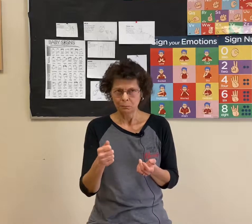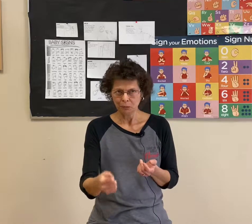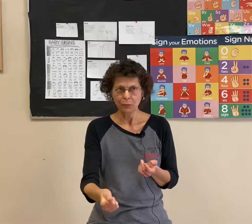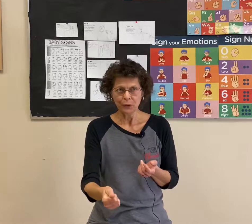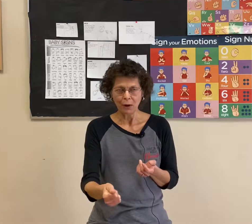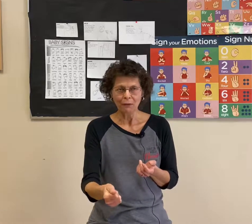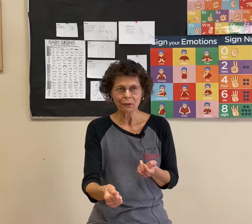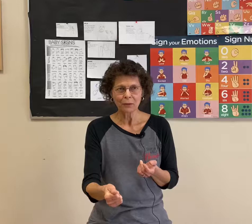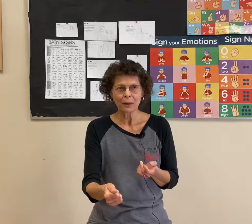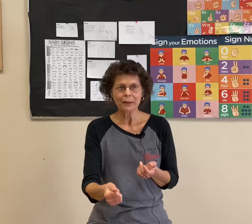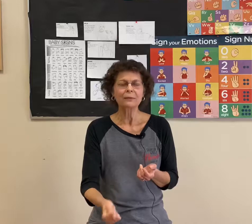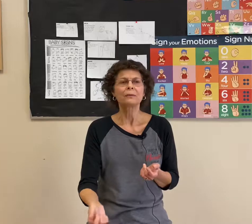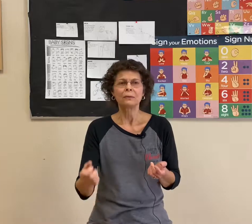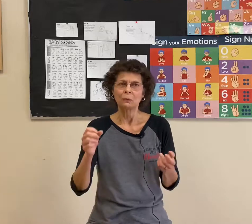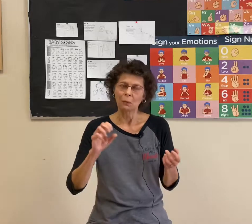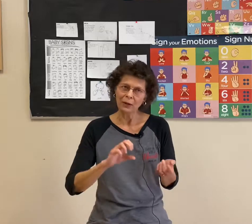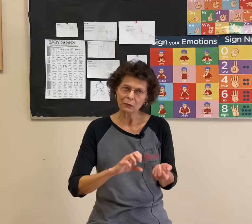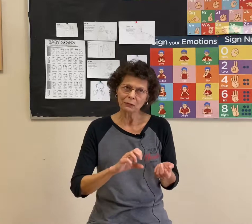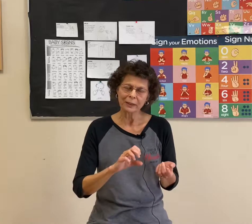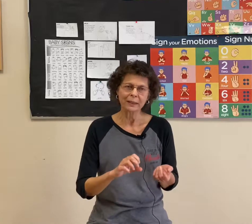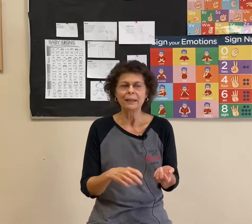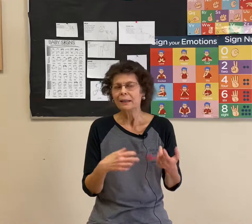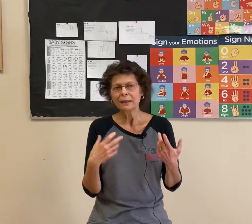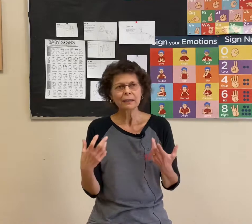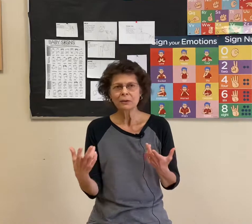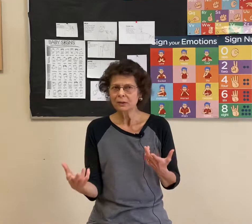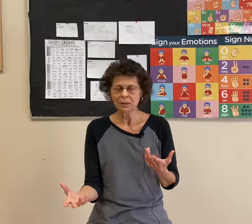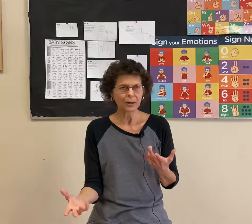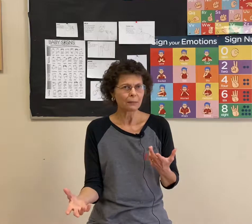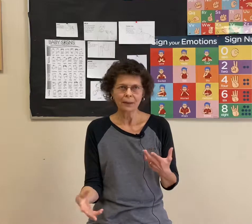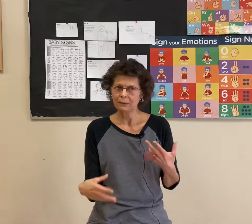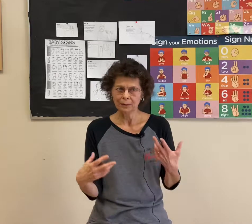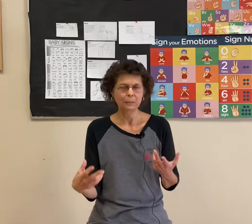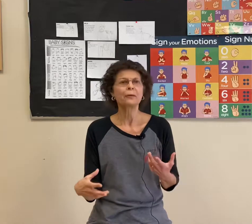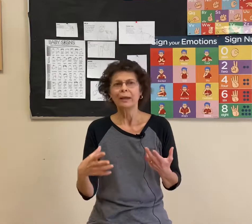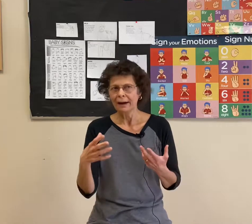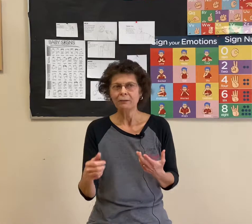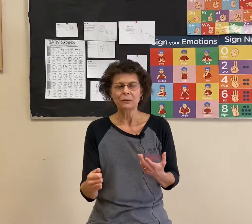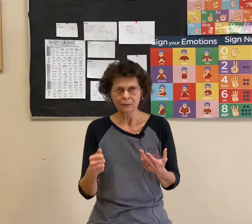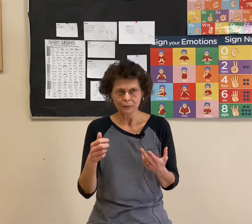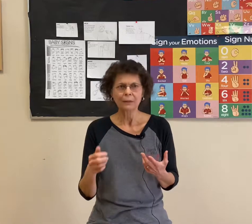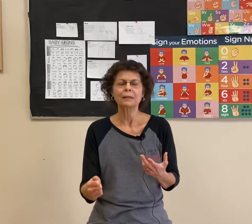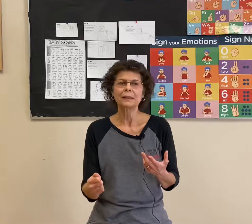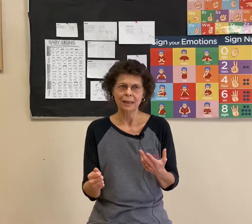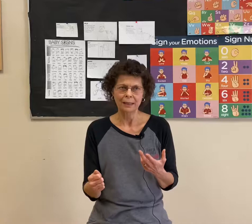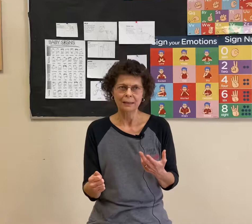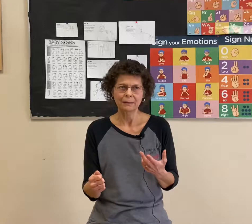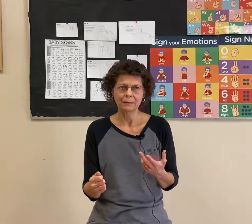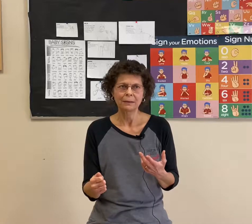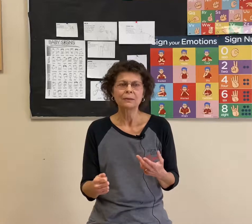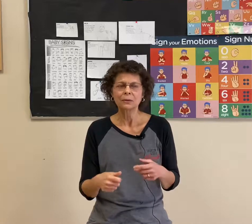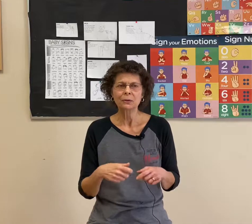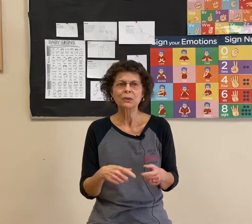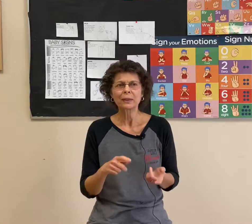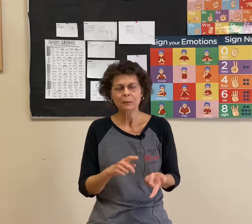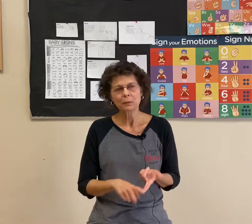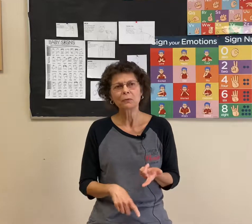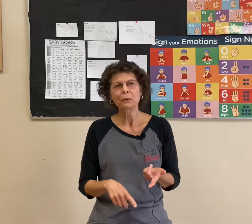you offer the bottle, while you're feeding, and even you could talk about the milk after and sign. So you're doing it before